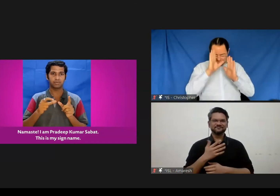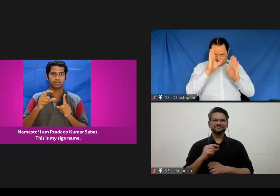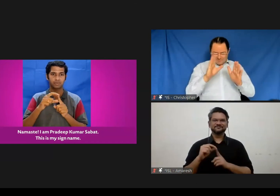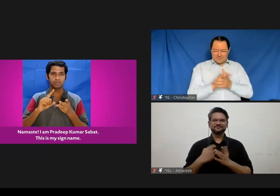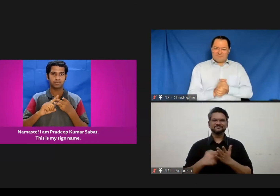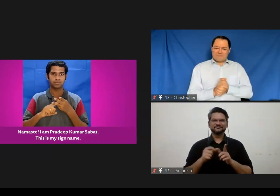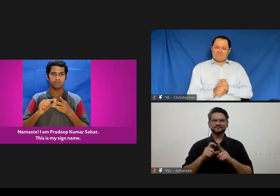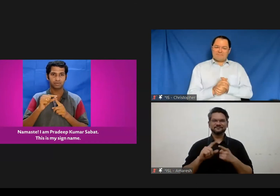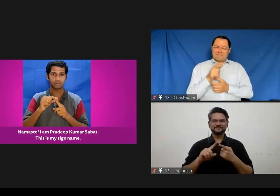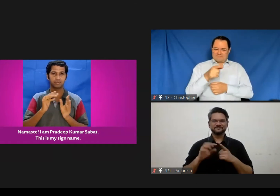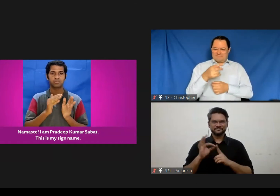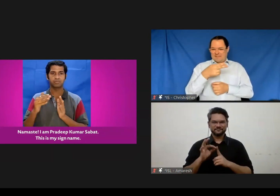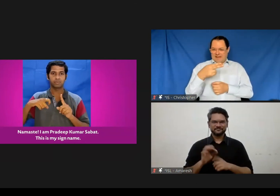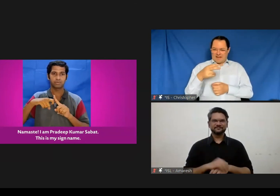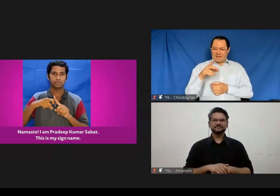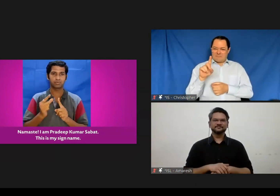Pradeep,